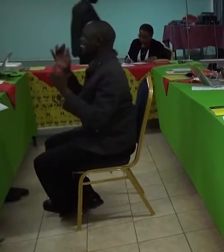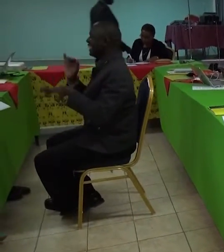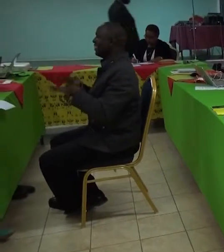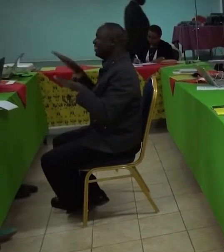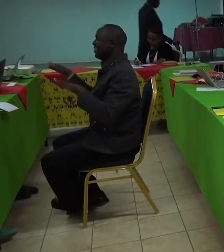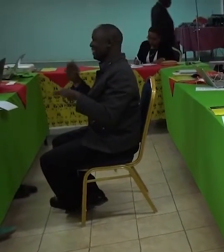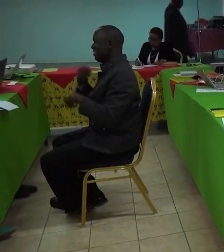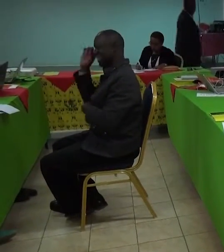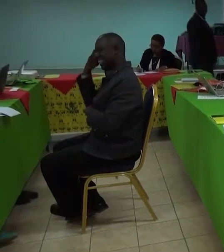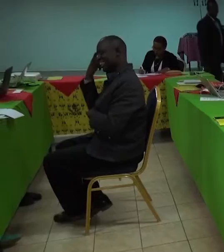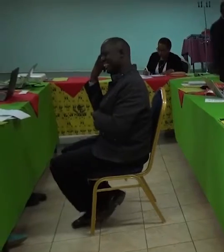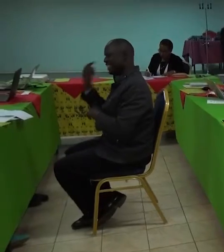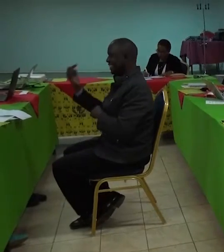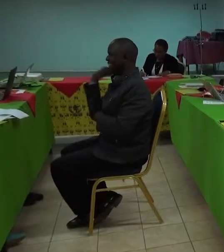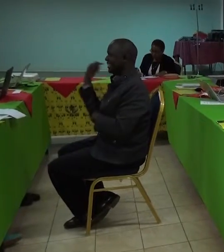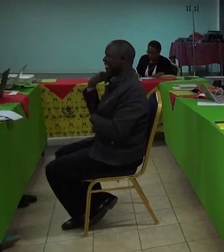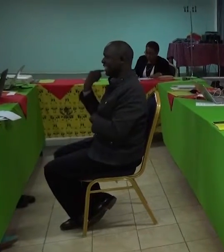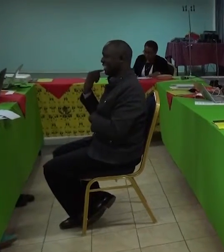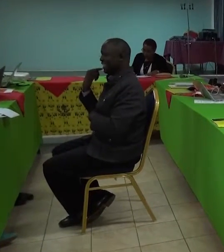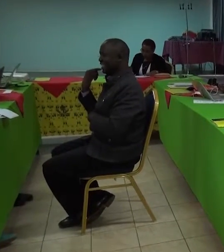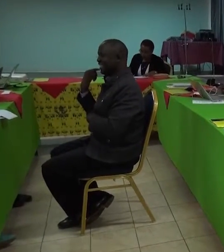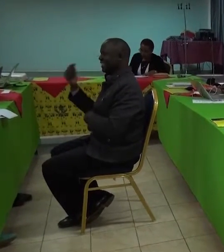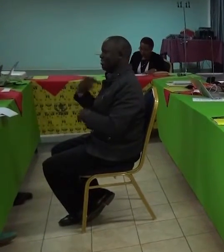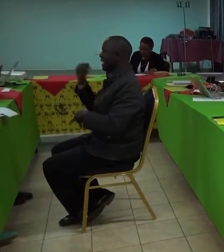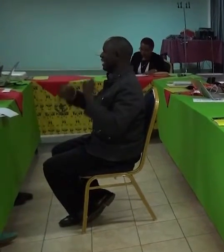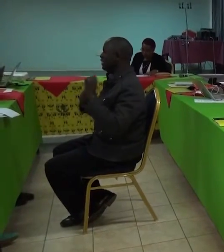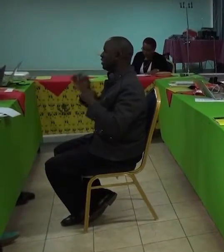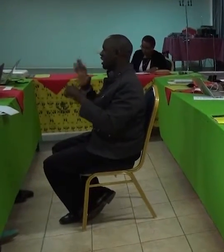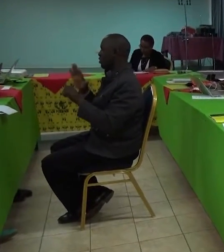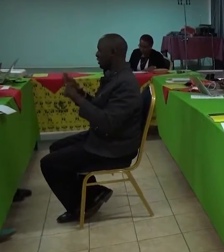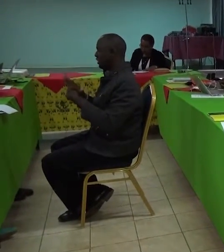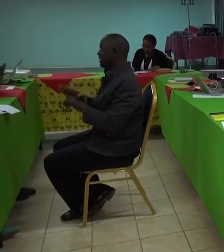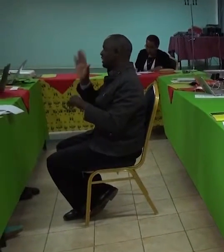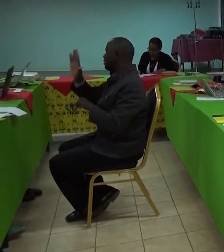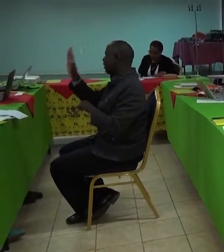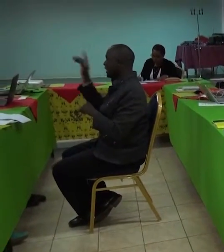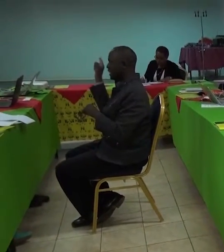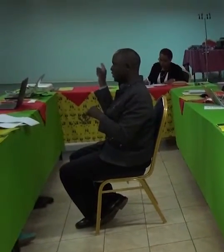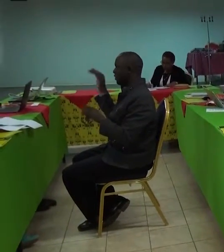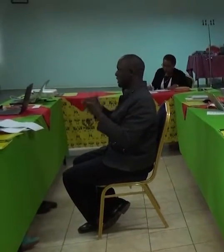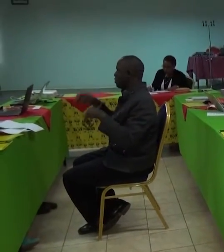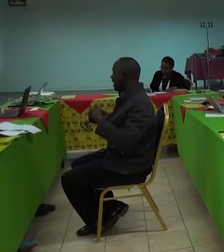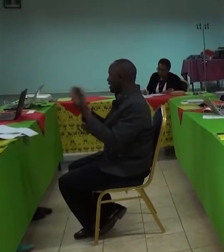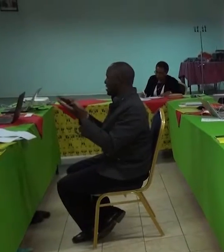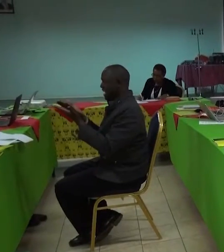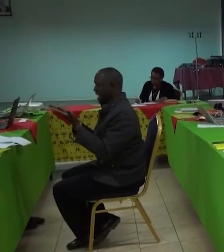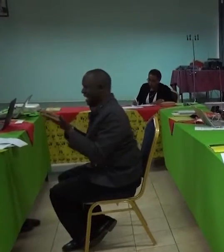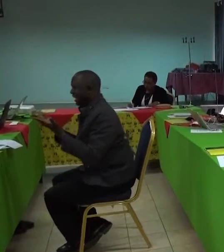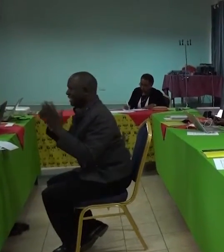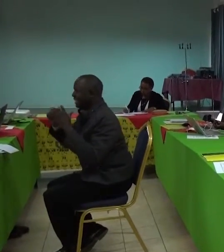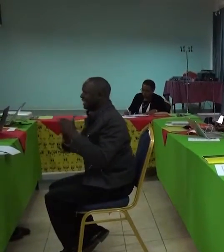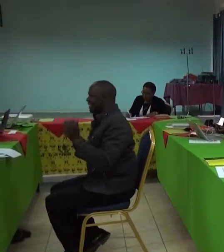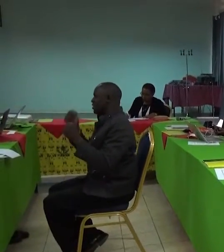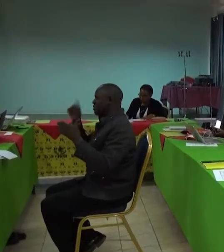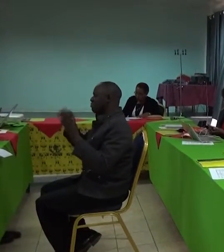I think yesterday I enjoyed the presentations that were given, beginning with